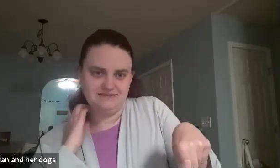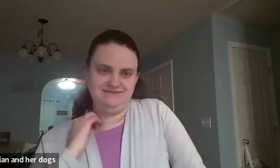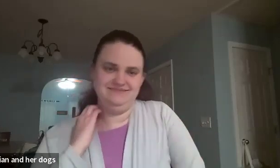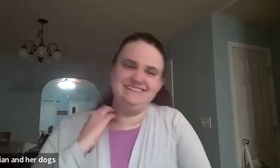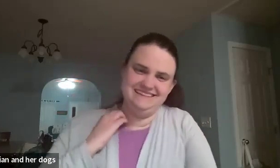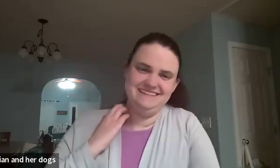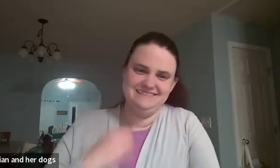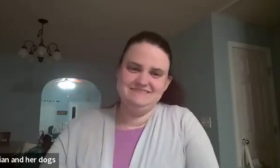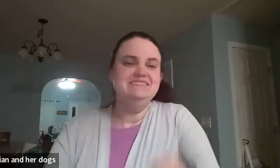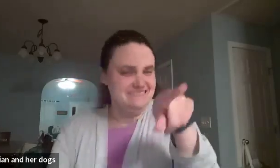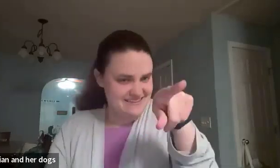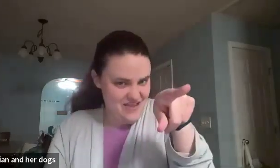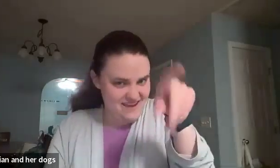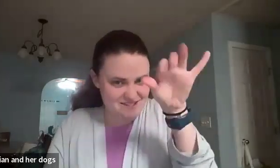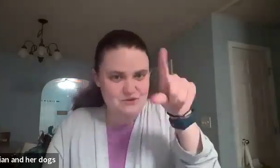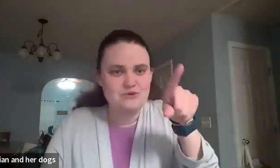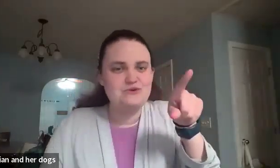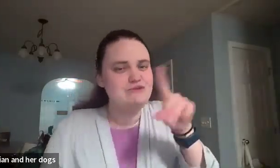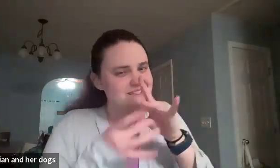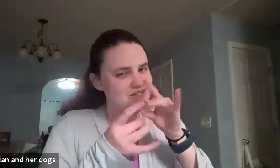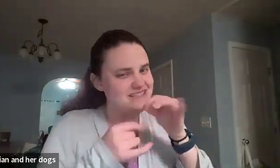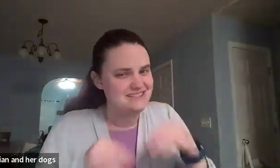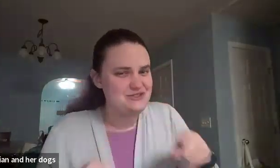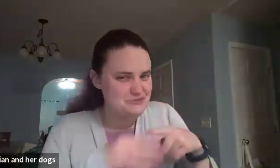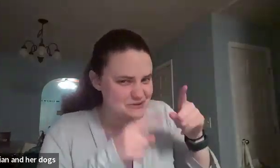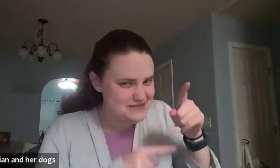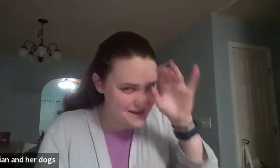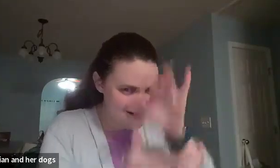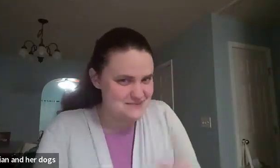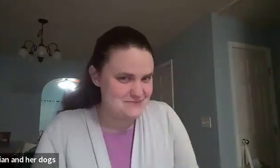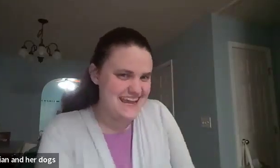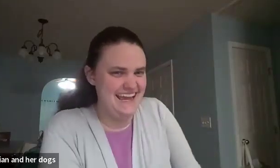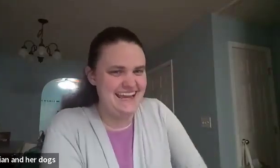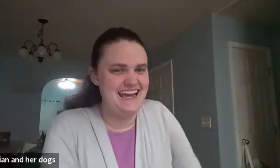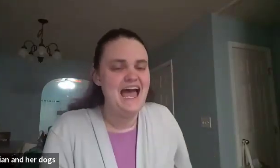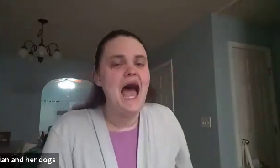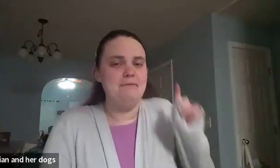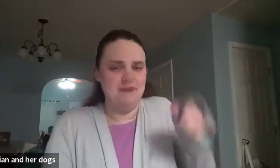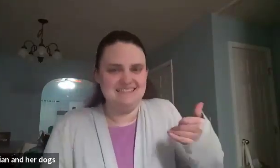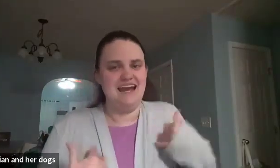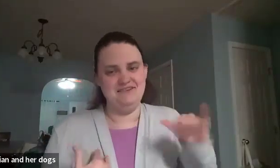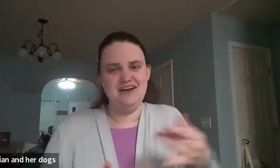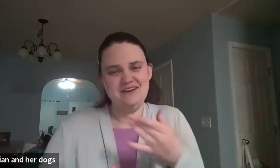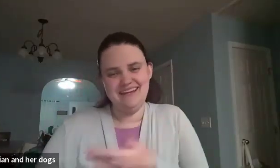must. That. Ooh, that's a good sentence. You should be using that on your husband. I must have another